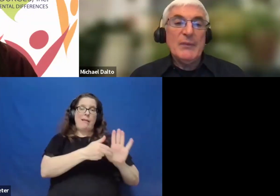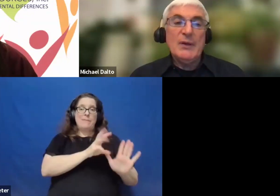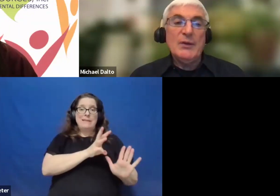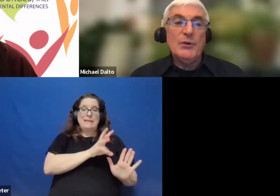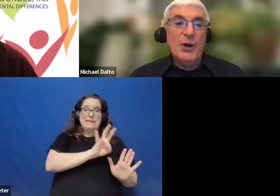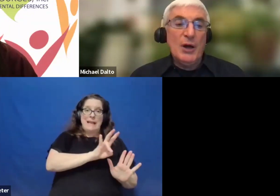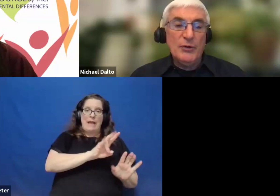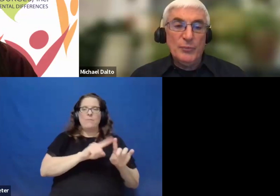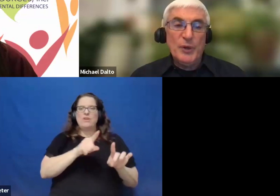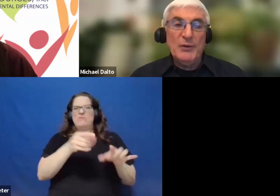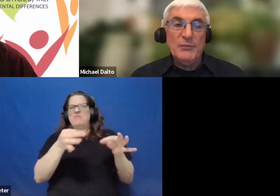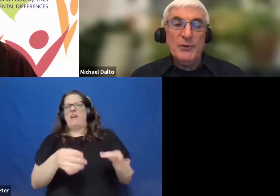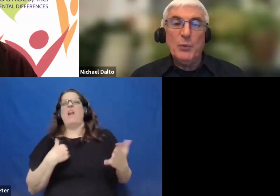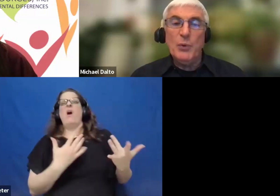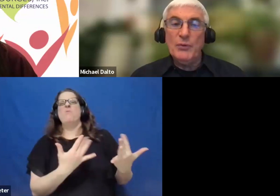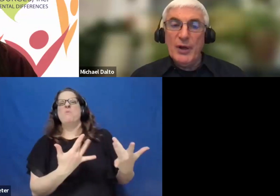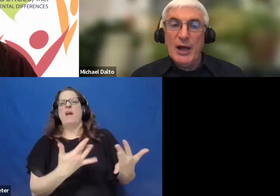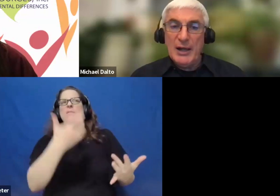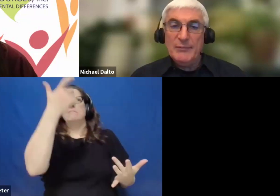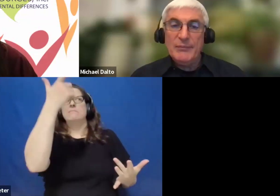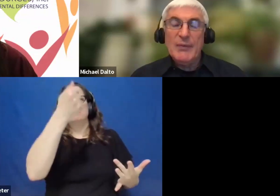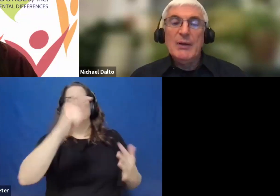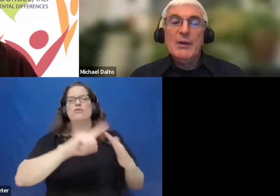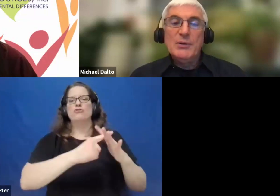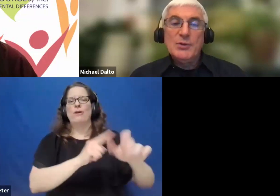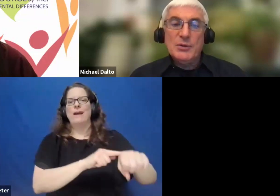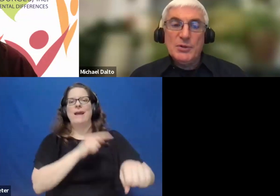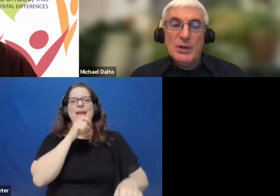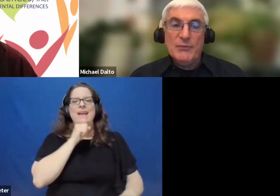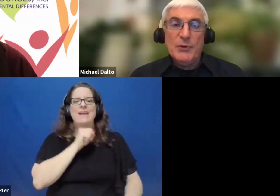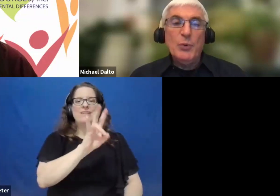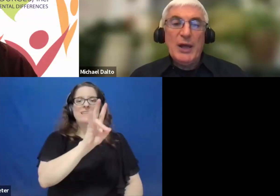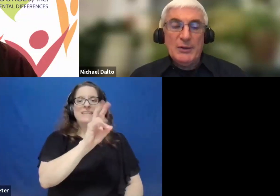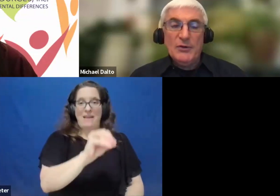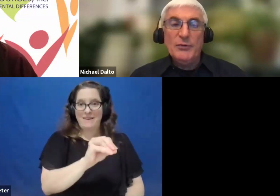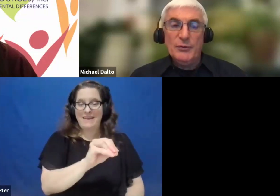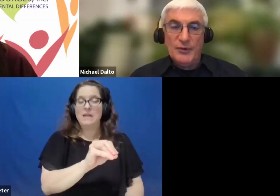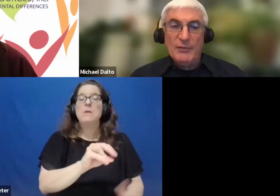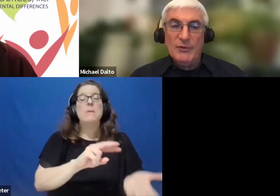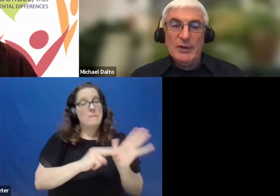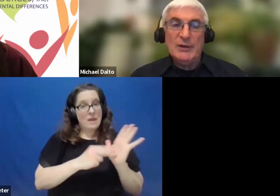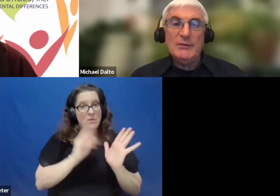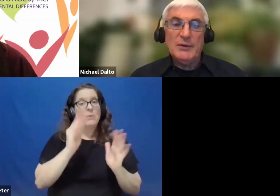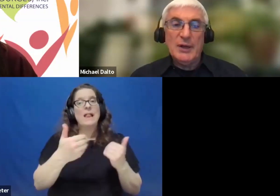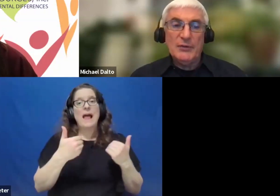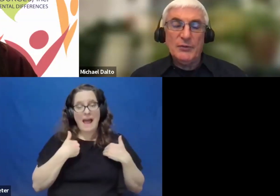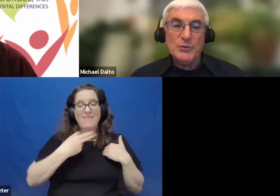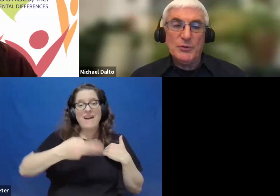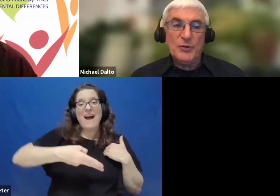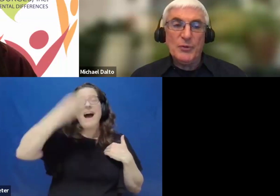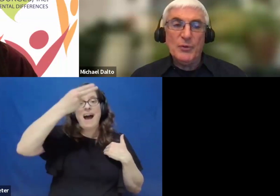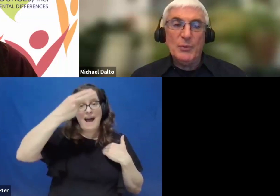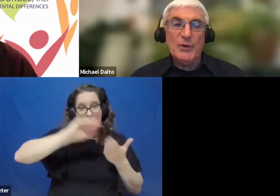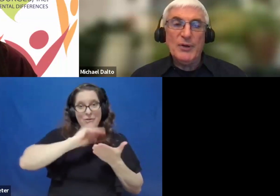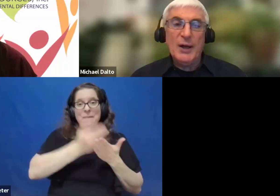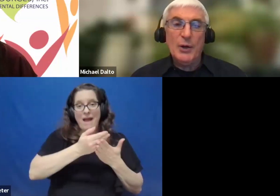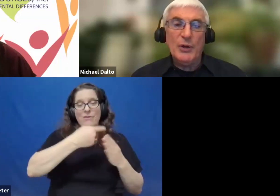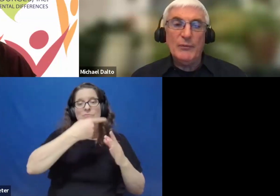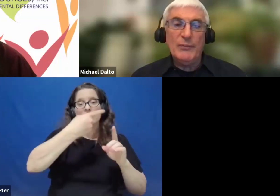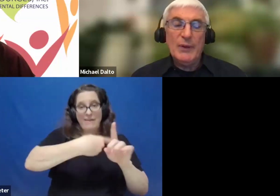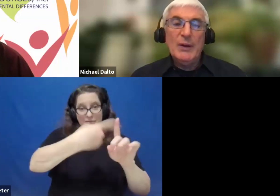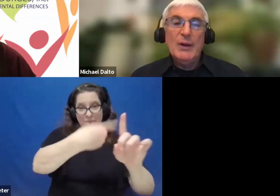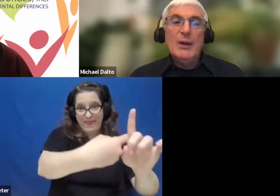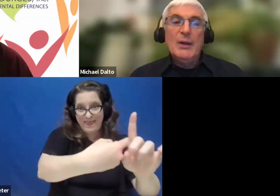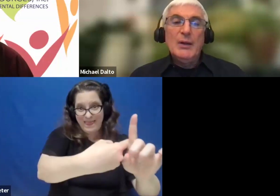But your daughter's benefit will not. If you wait until you're 70 to get Social Security